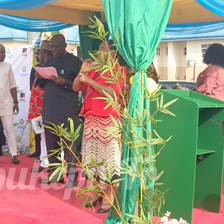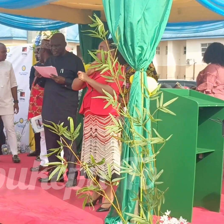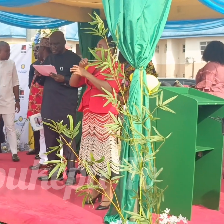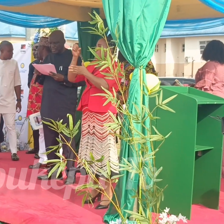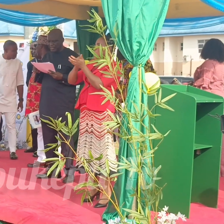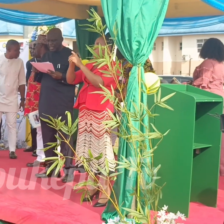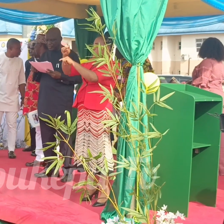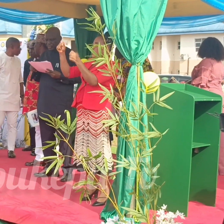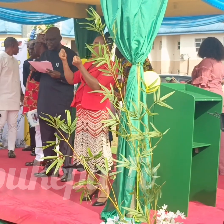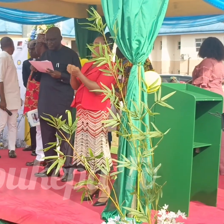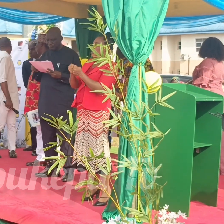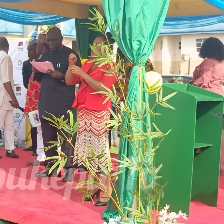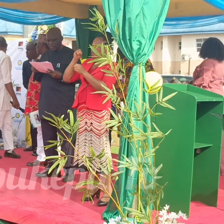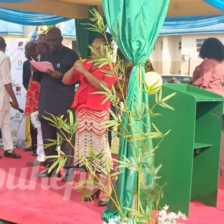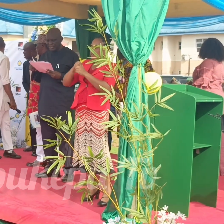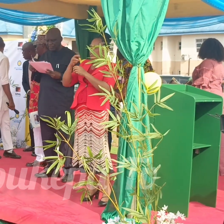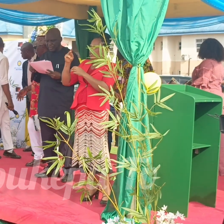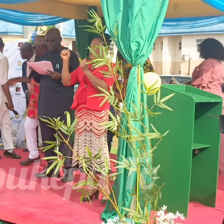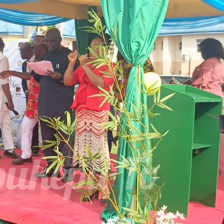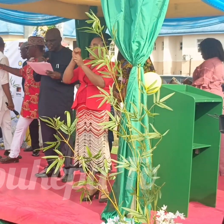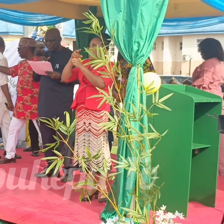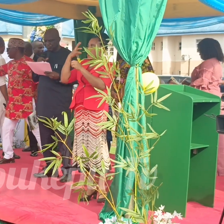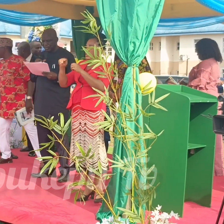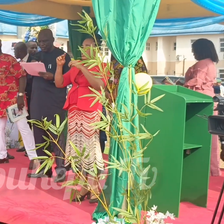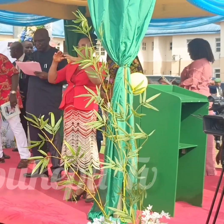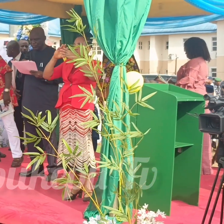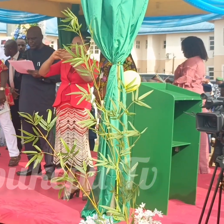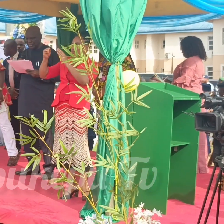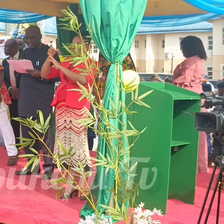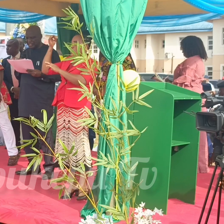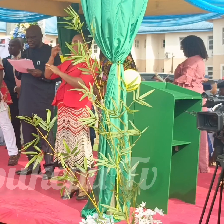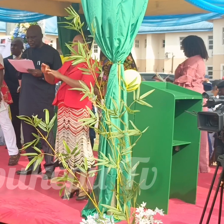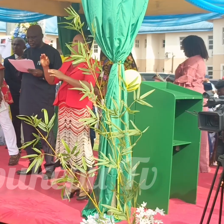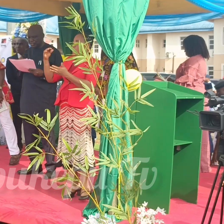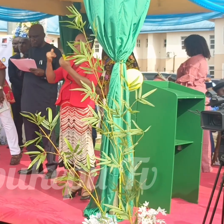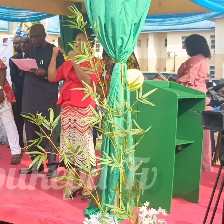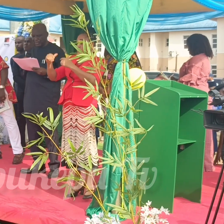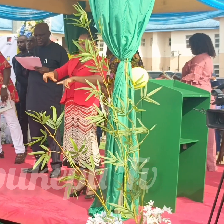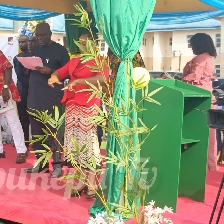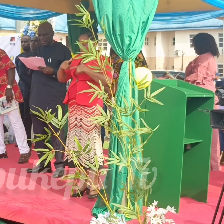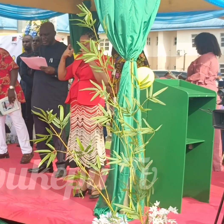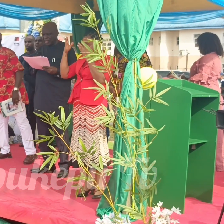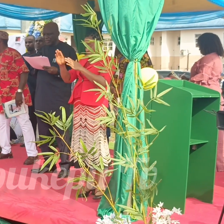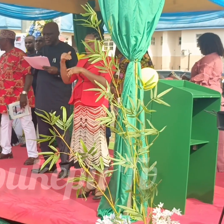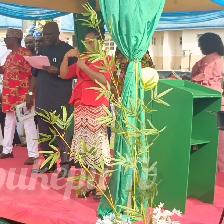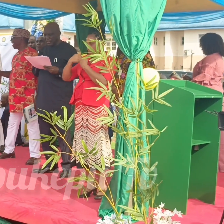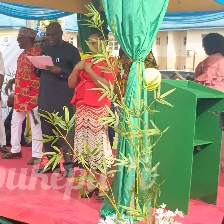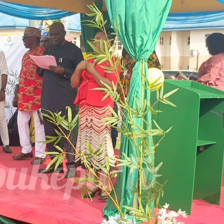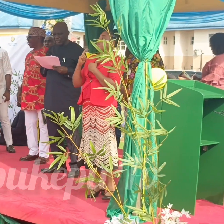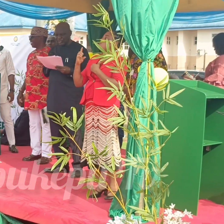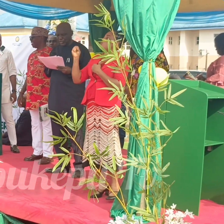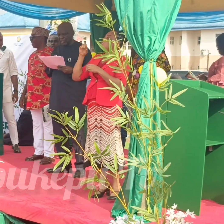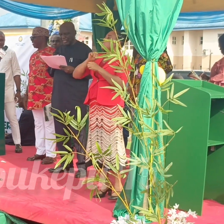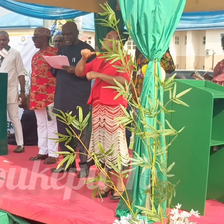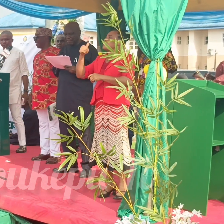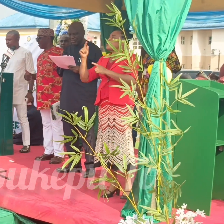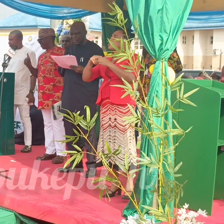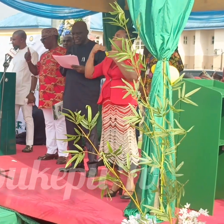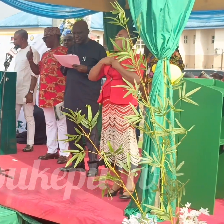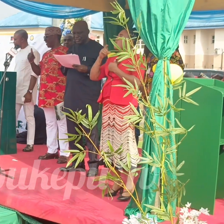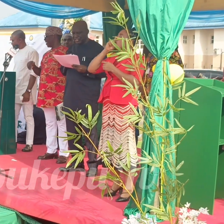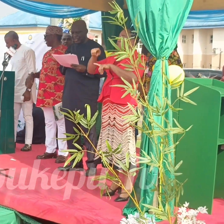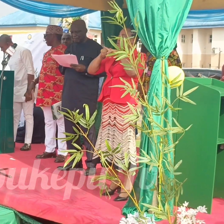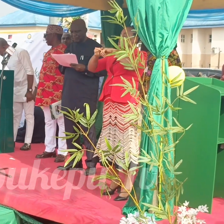substation and gantries within the premises of the existing substation. In order to ensure